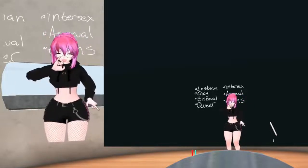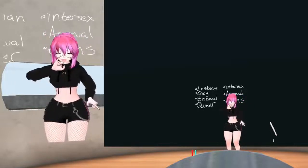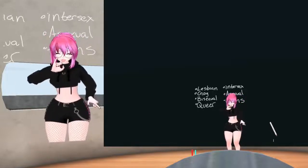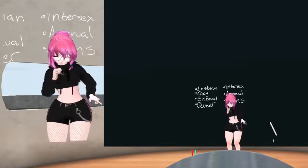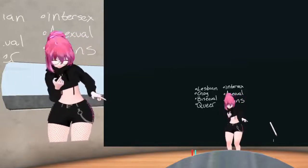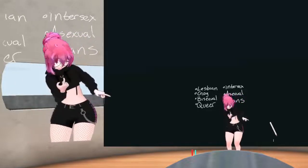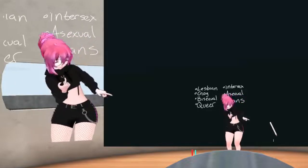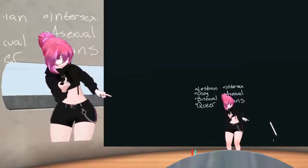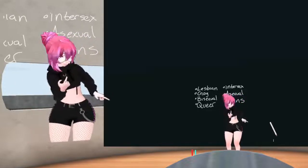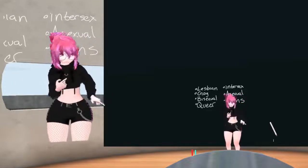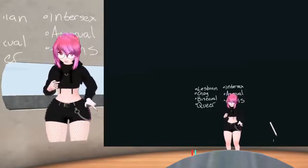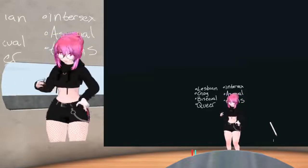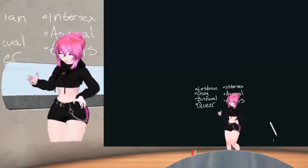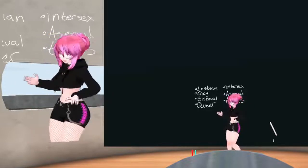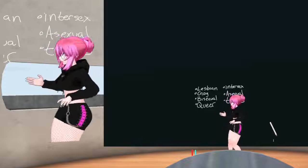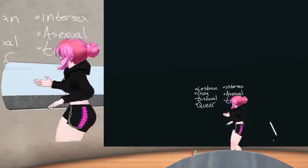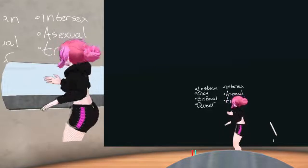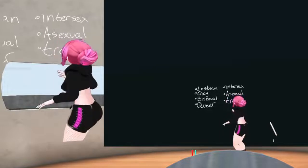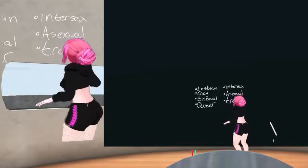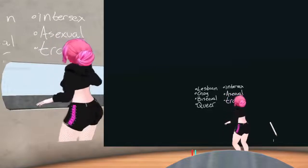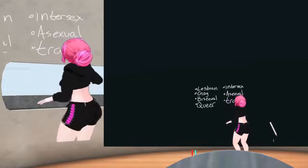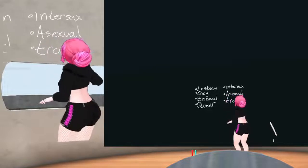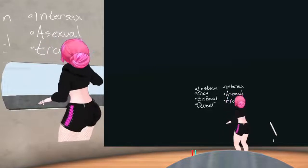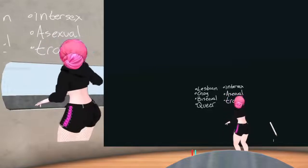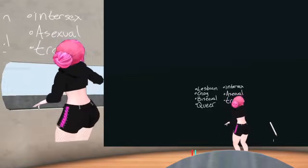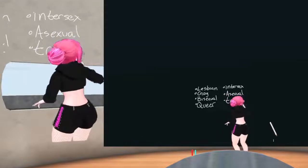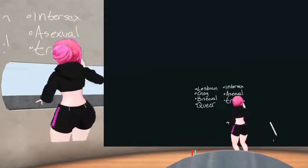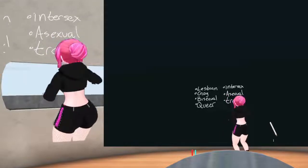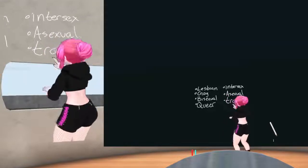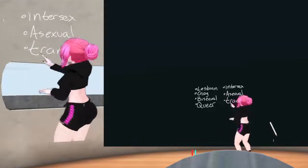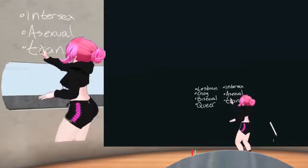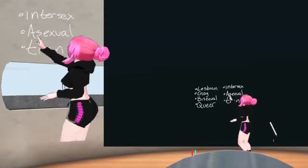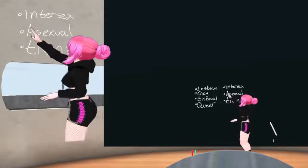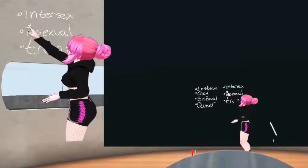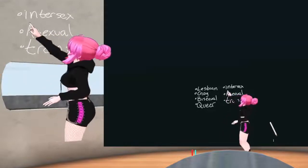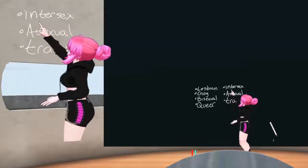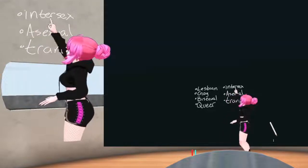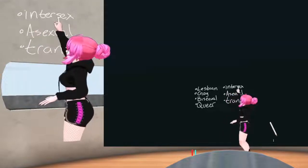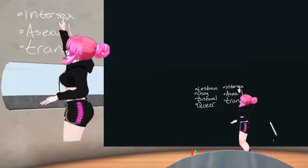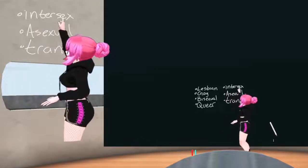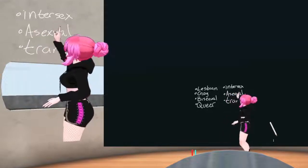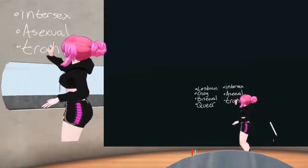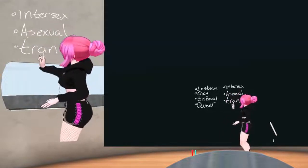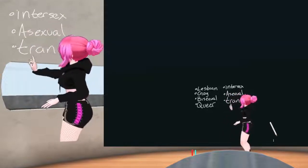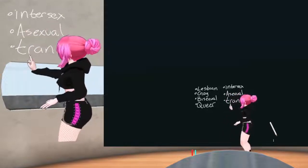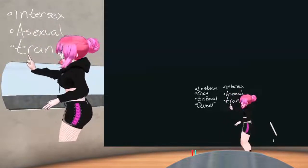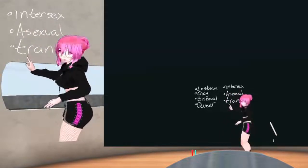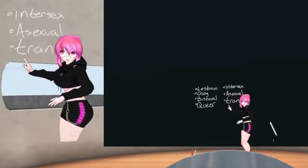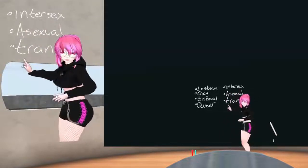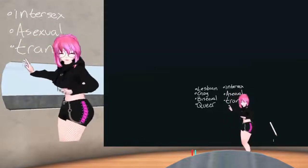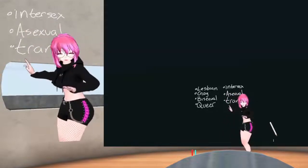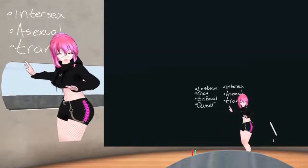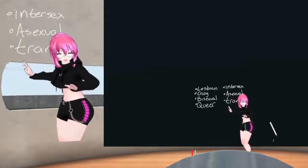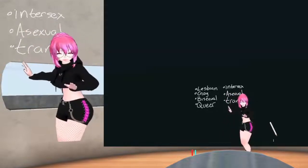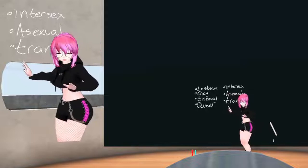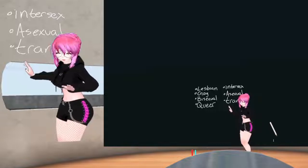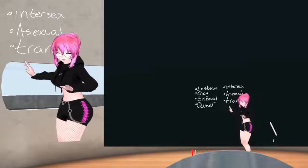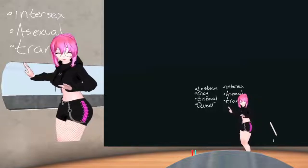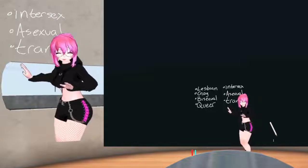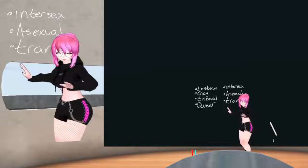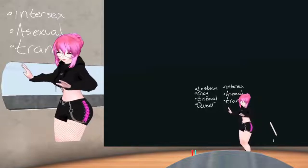twisting, except leaving out the middle ones. It's a bit of a hard one, I know. And then I think the reason why it ends on the chest. Sorry,